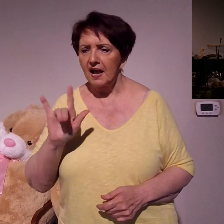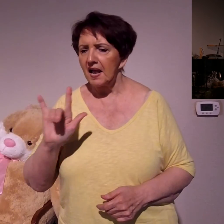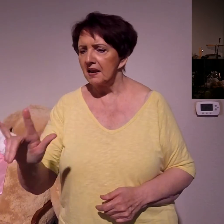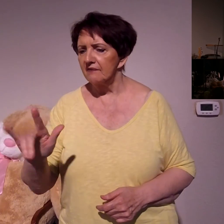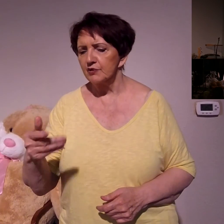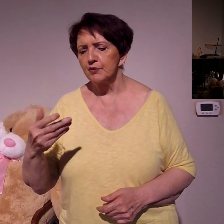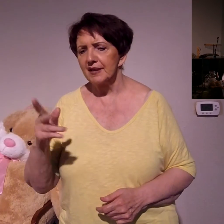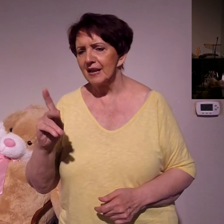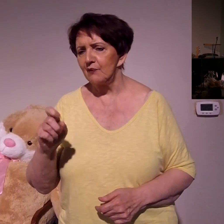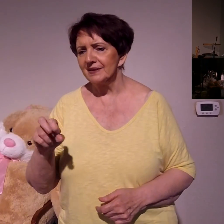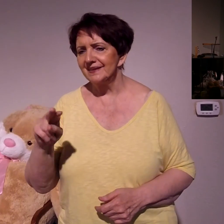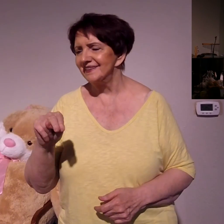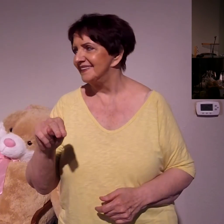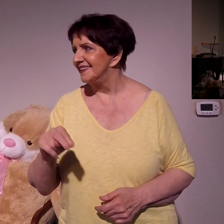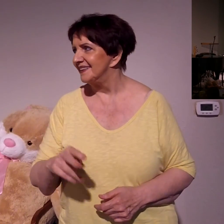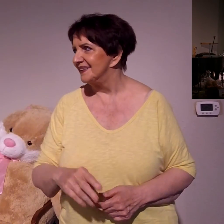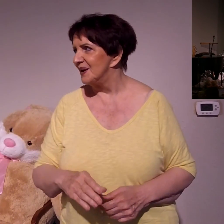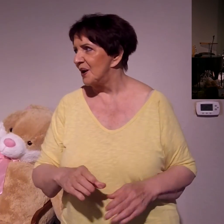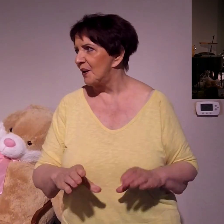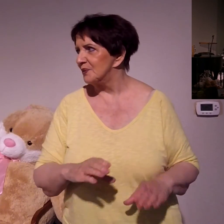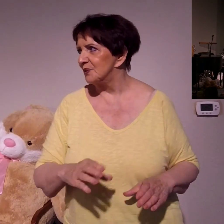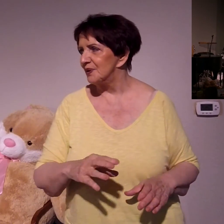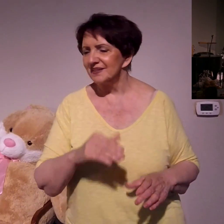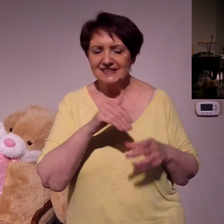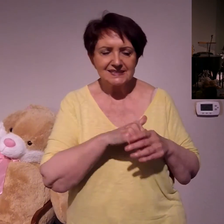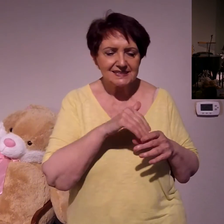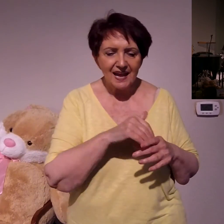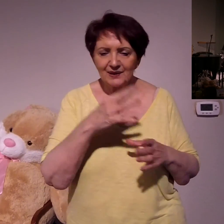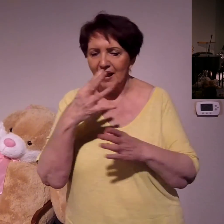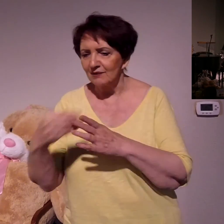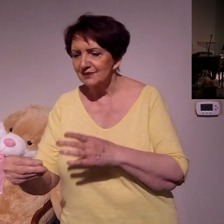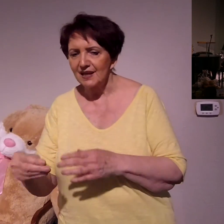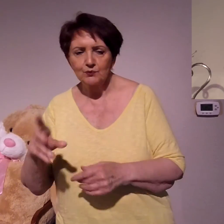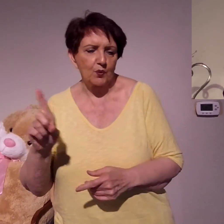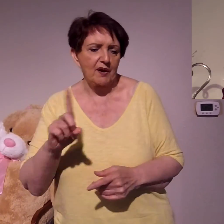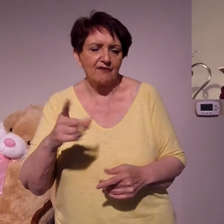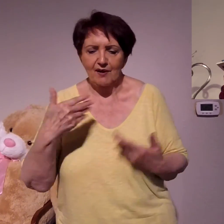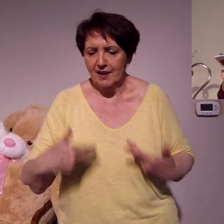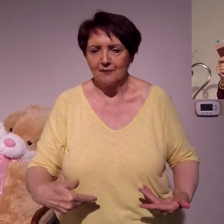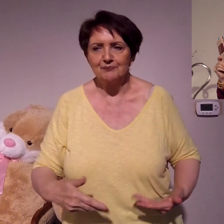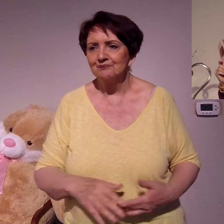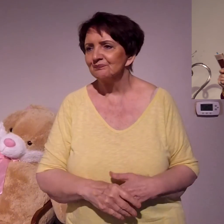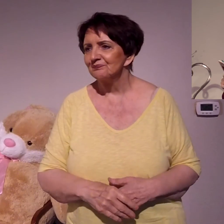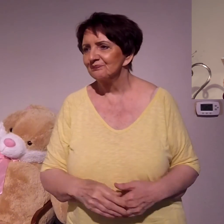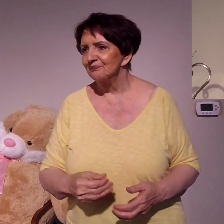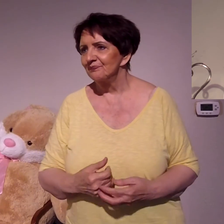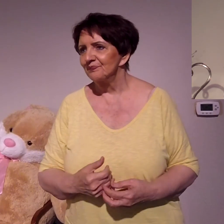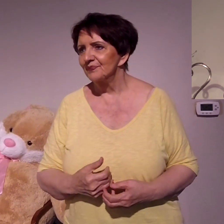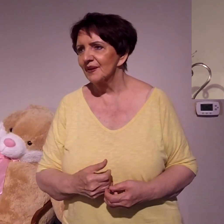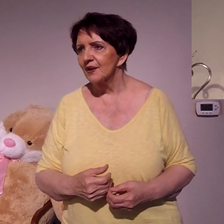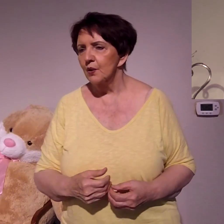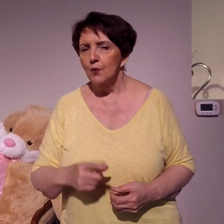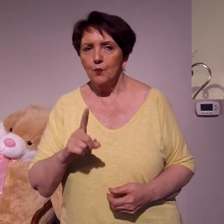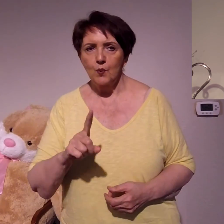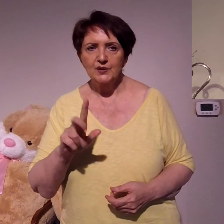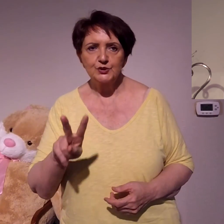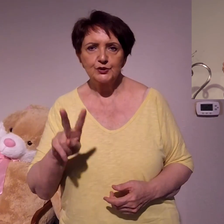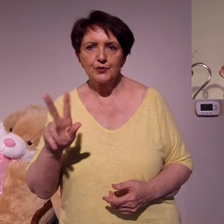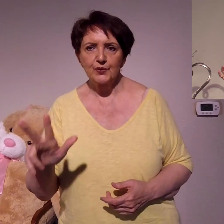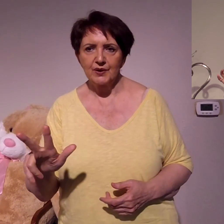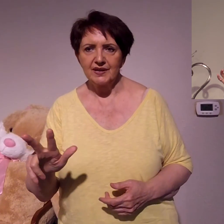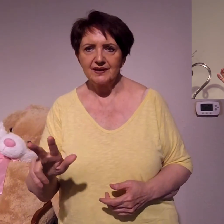I don't wish that on anyone. And so put thyself first. And all things, you'll be so full in